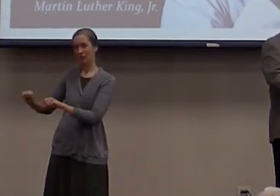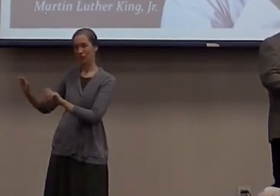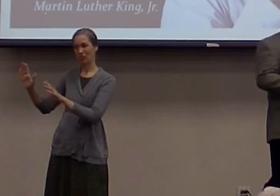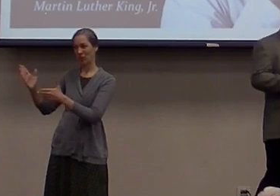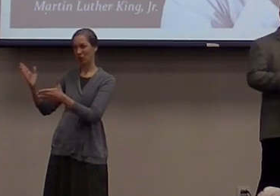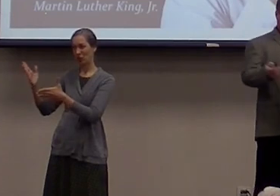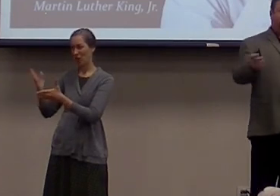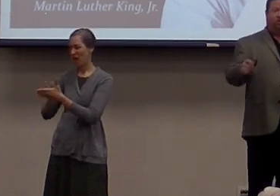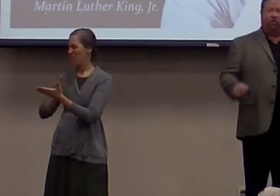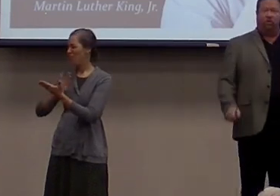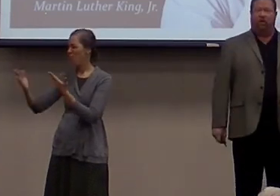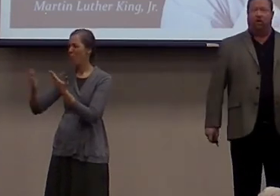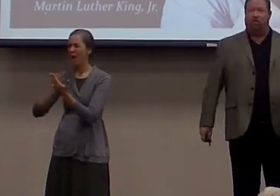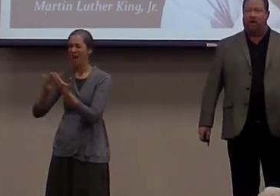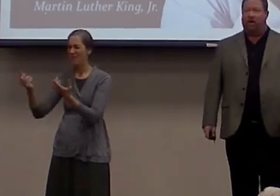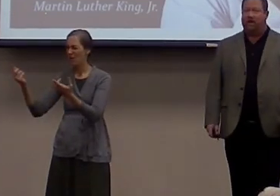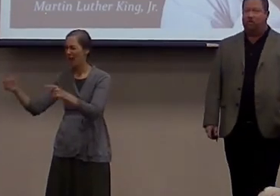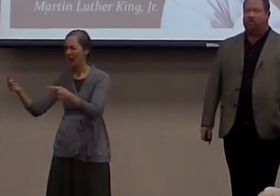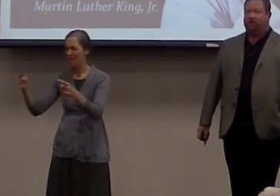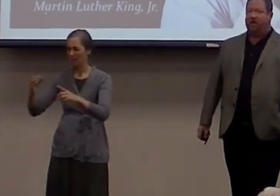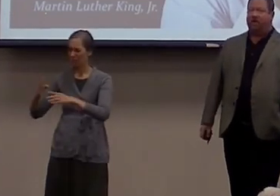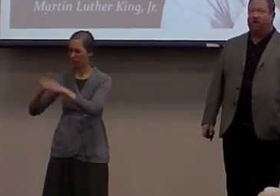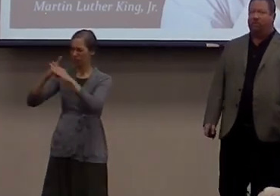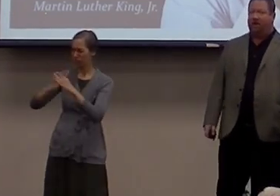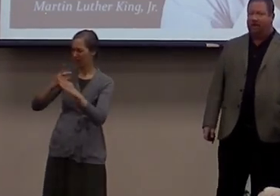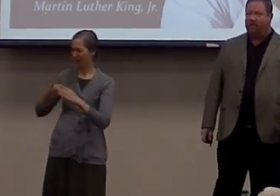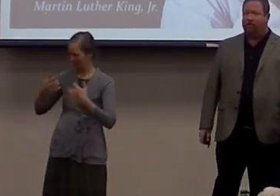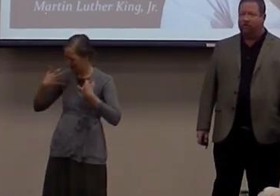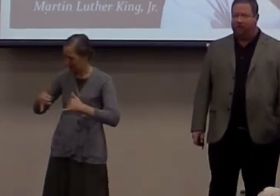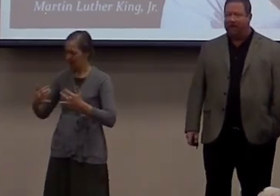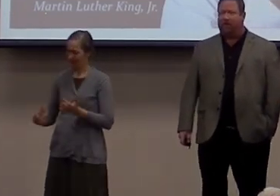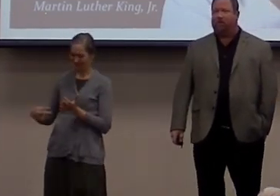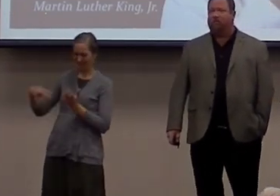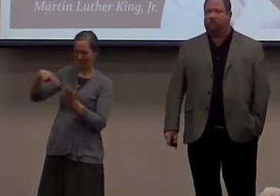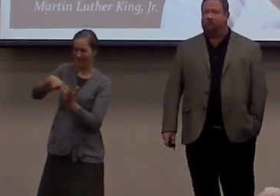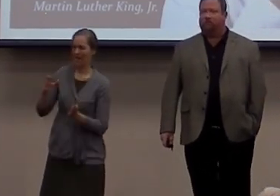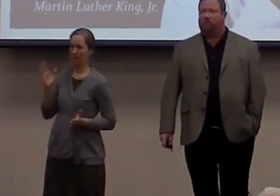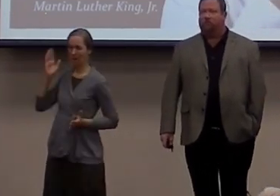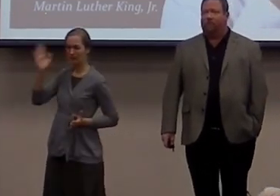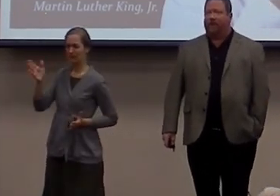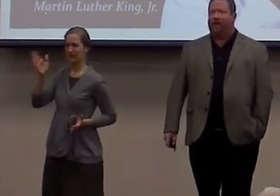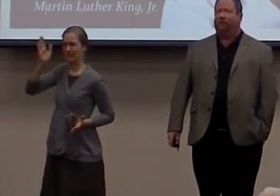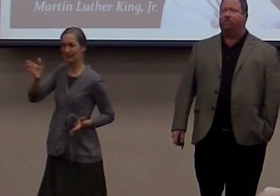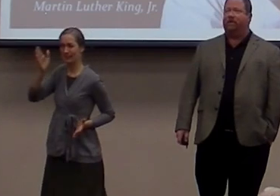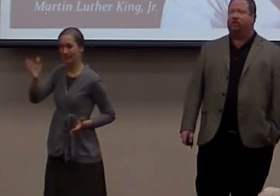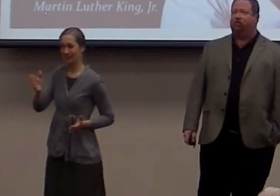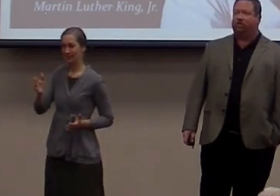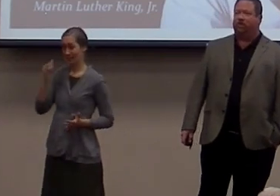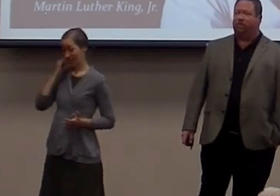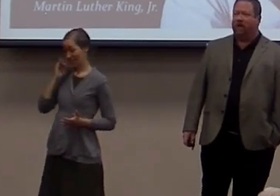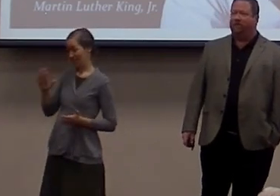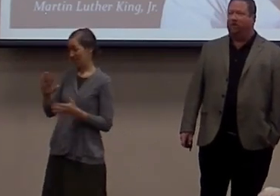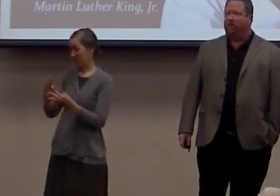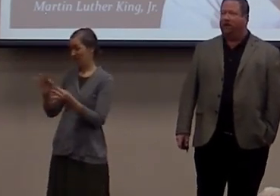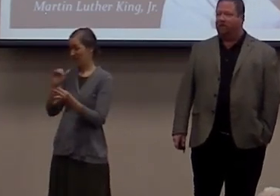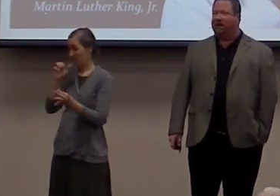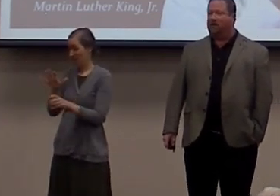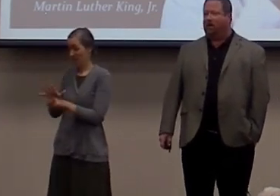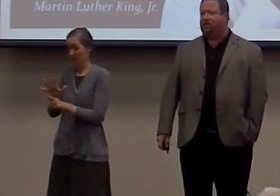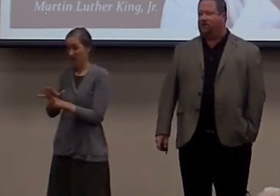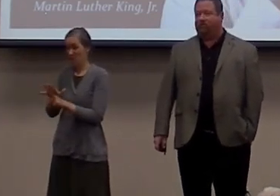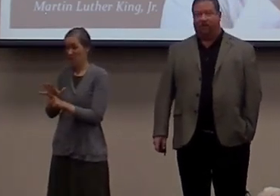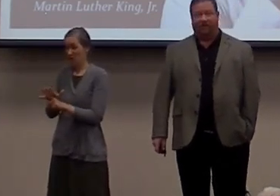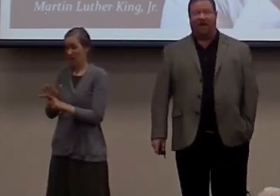No matter what obstacles were thrown in our way, he would stand up and he would speak. And if his message was unpopular and it